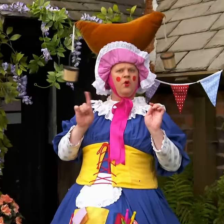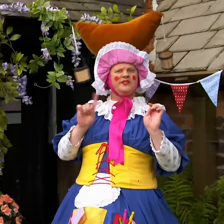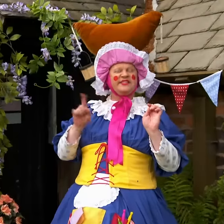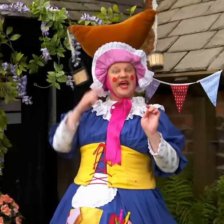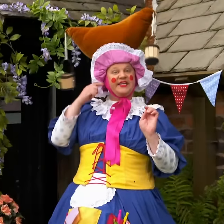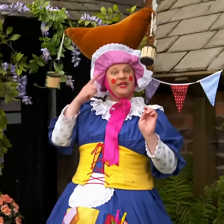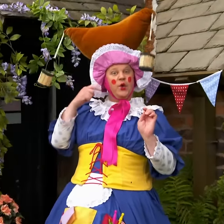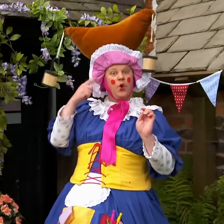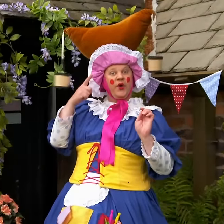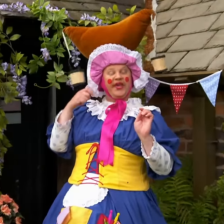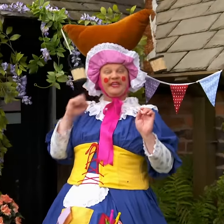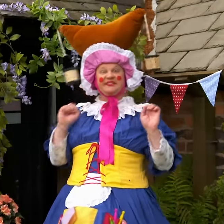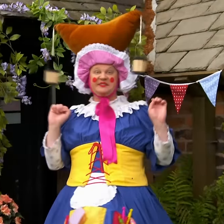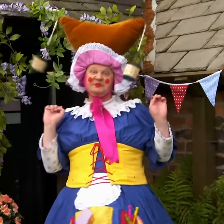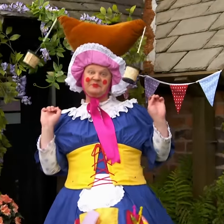What's that noise?